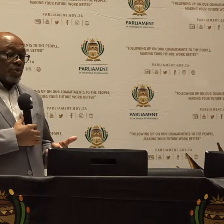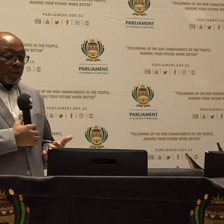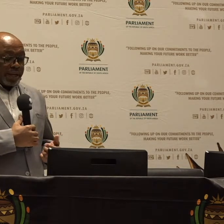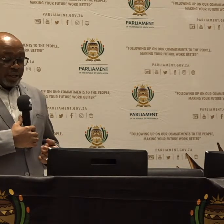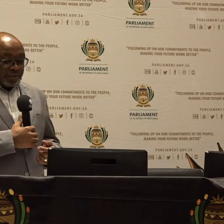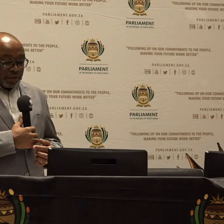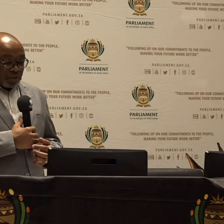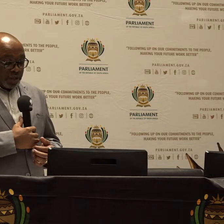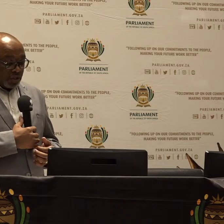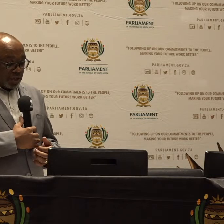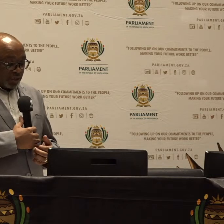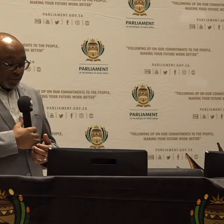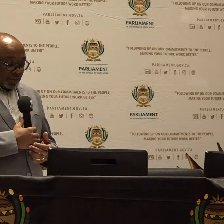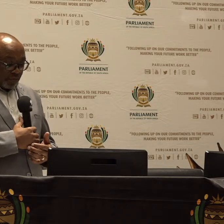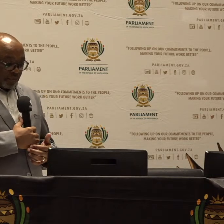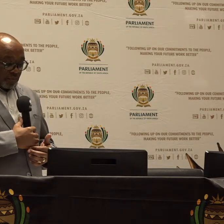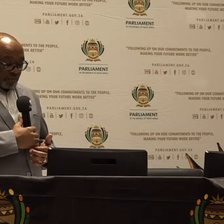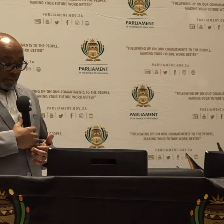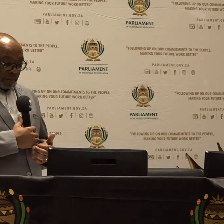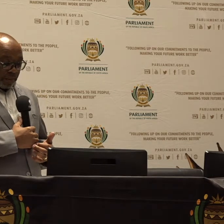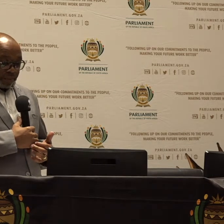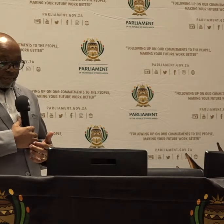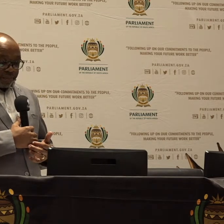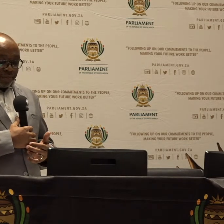to rail infrastructure